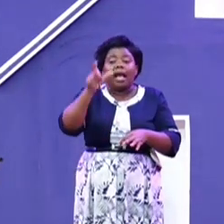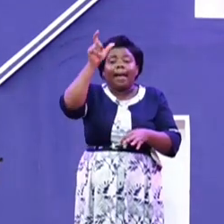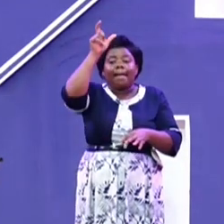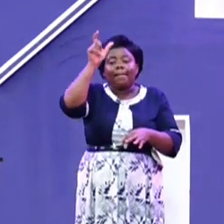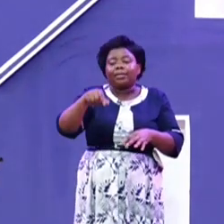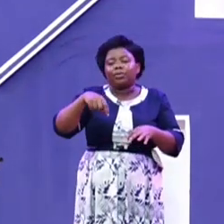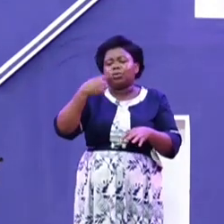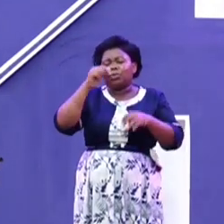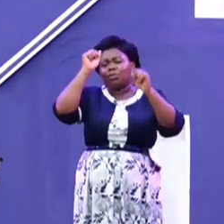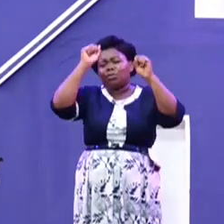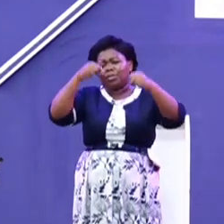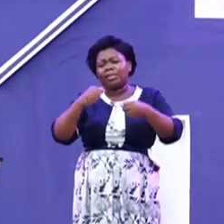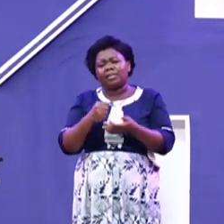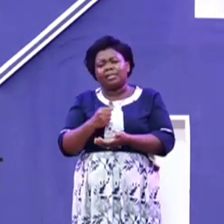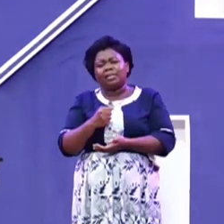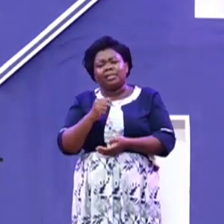sources.